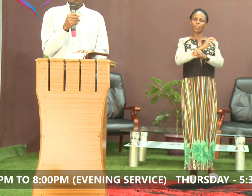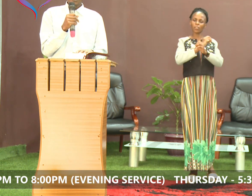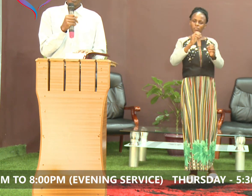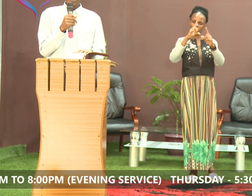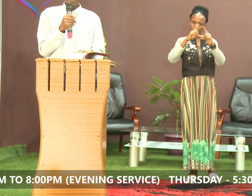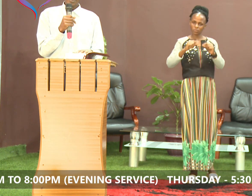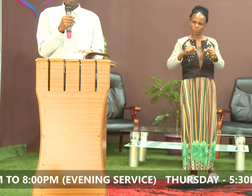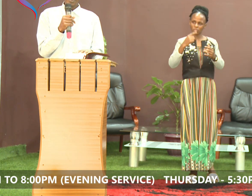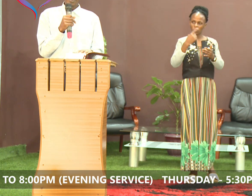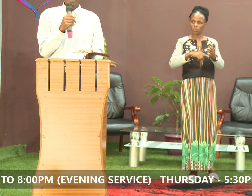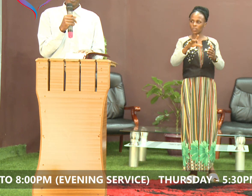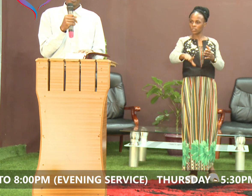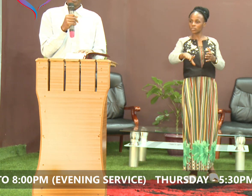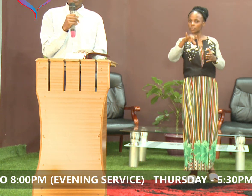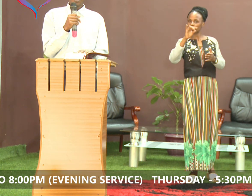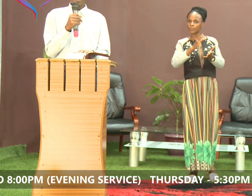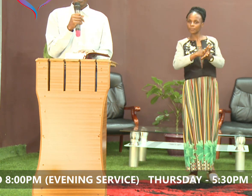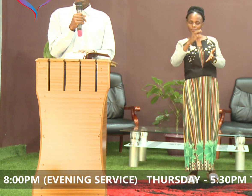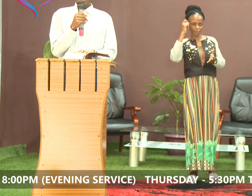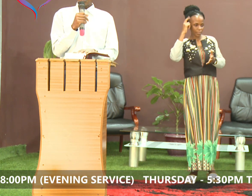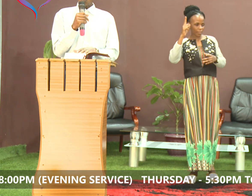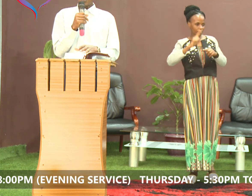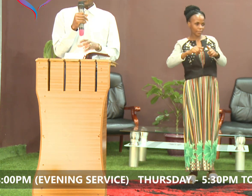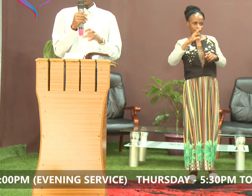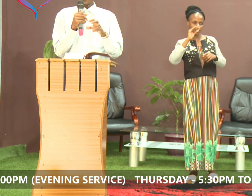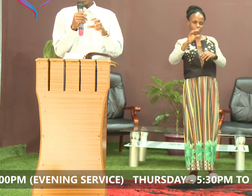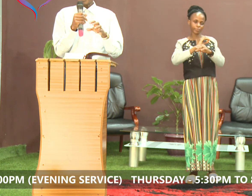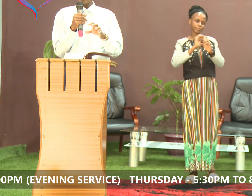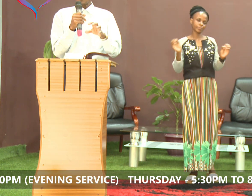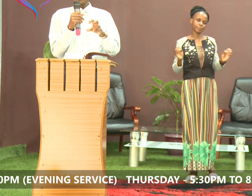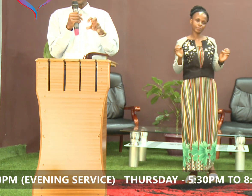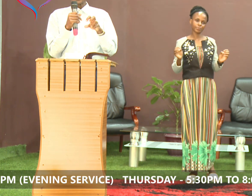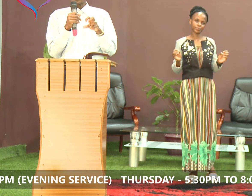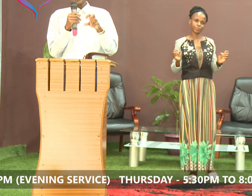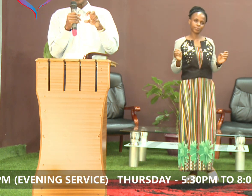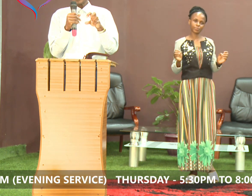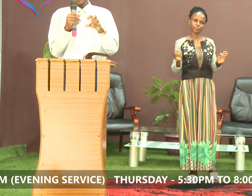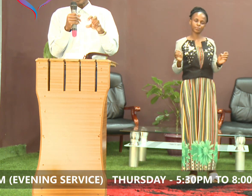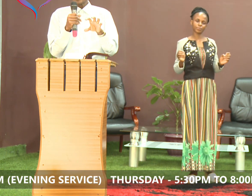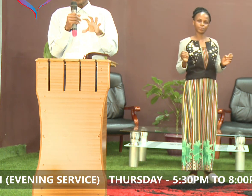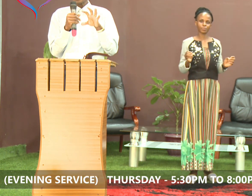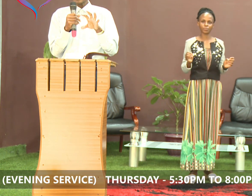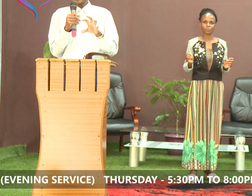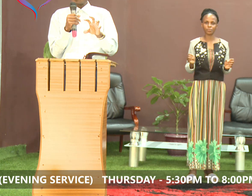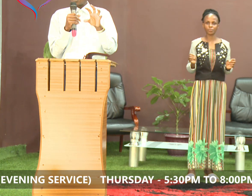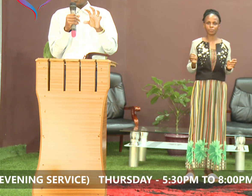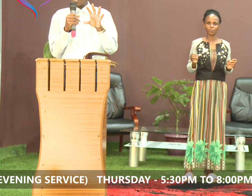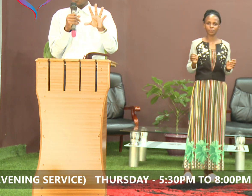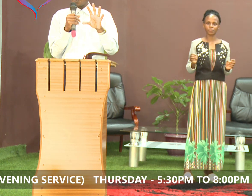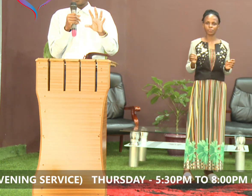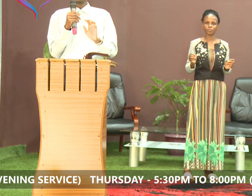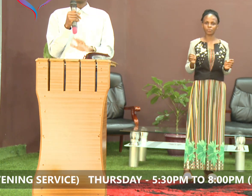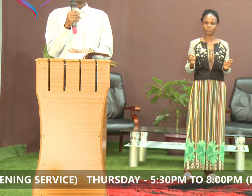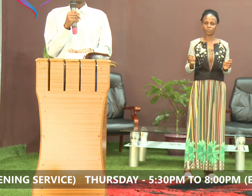we pick and understand but you have not spoken it. Wali ekyo yatula nate ne wabaawo n'ekyo kye tutegeera nga tokyogedde naye nga tulabye